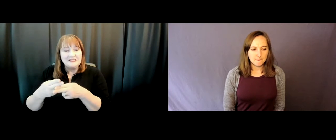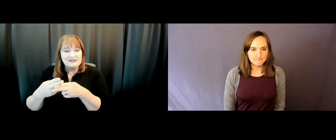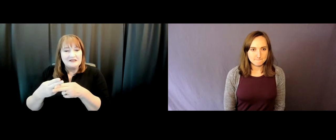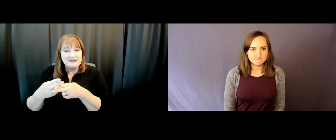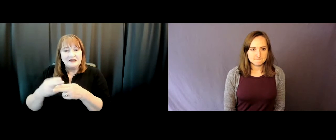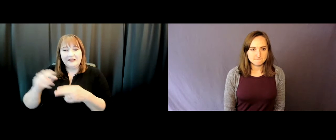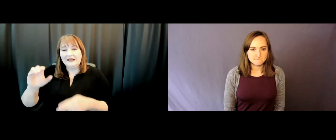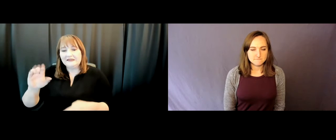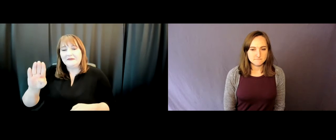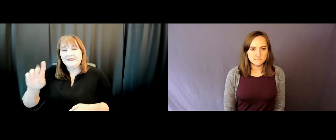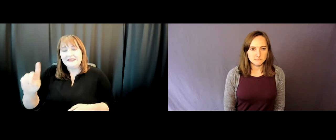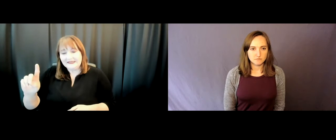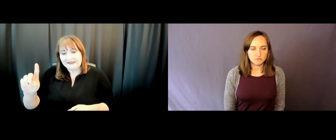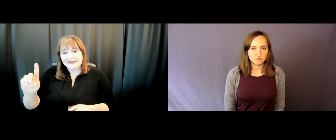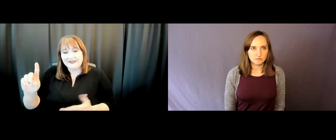CBD